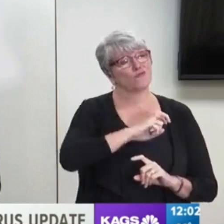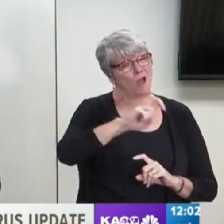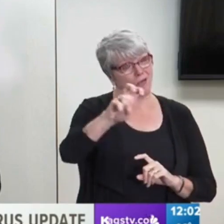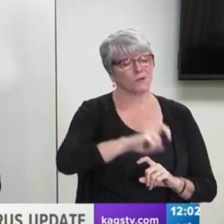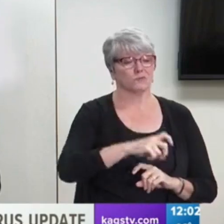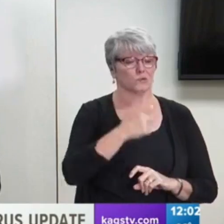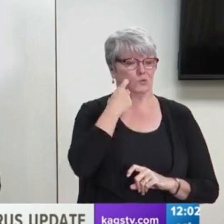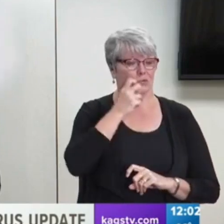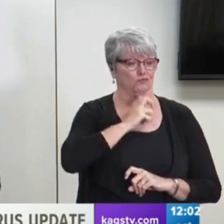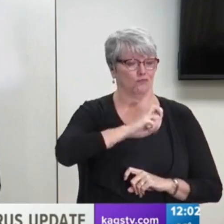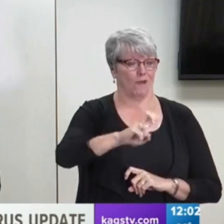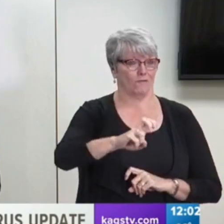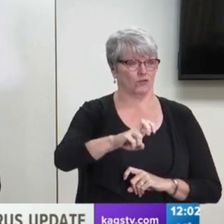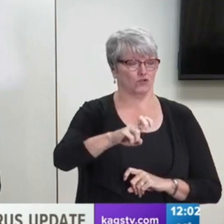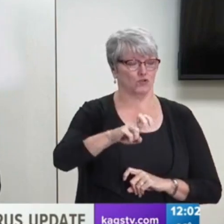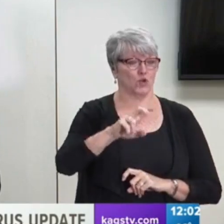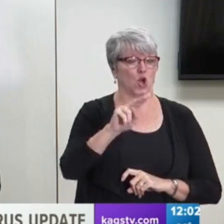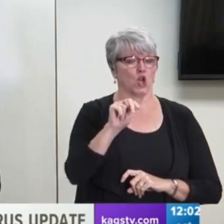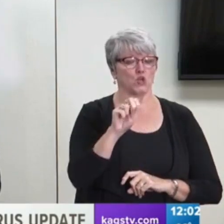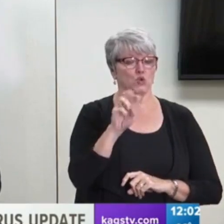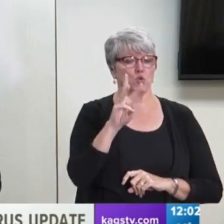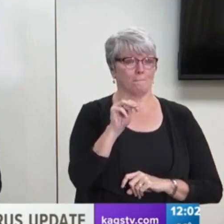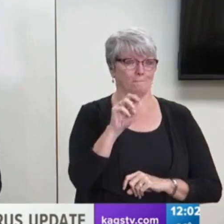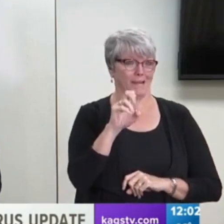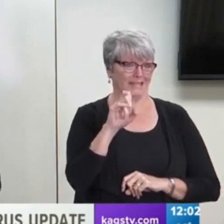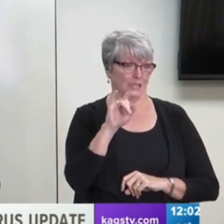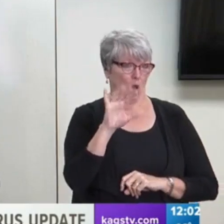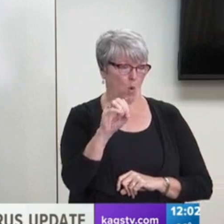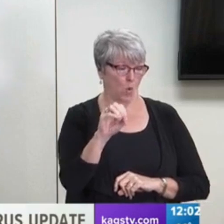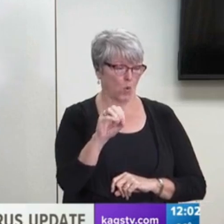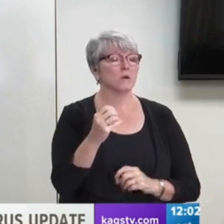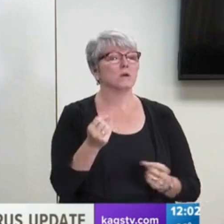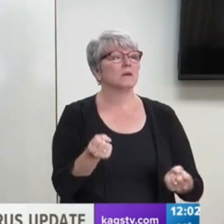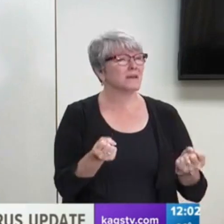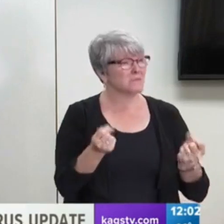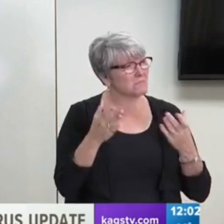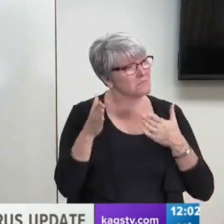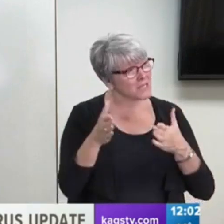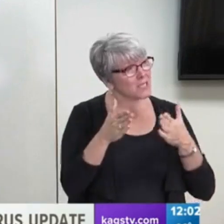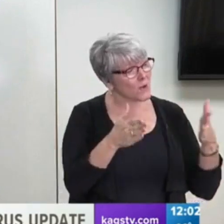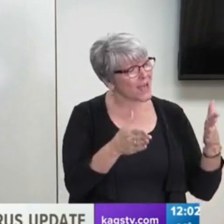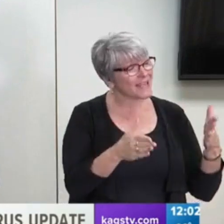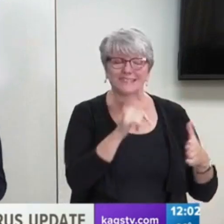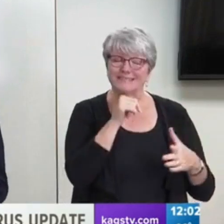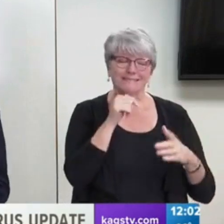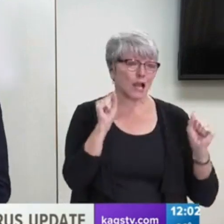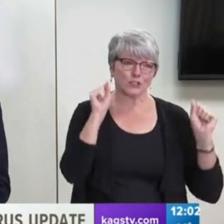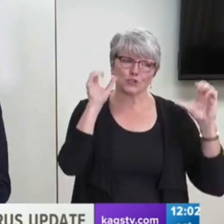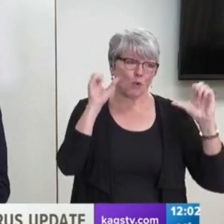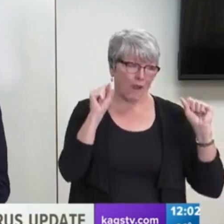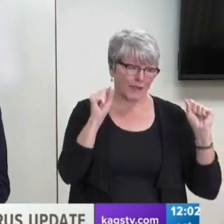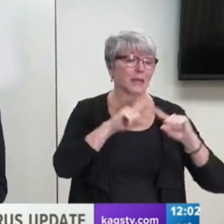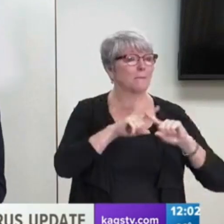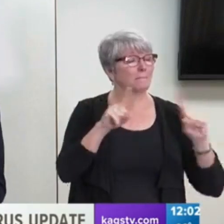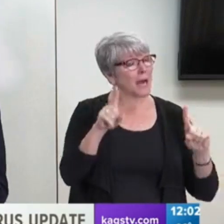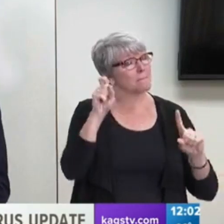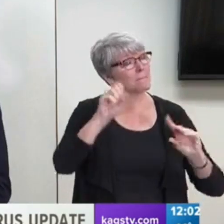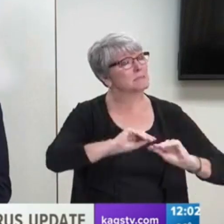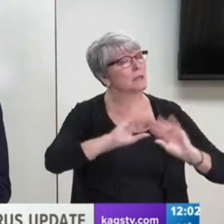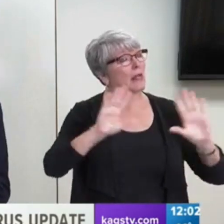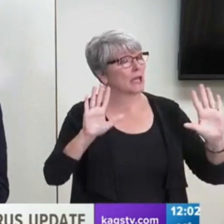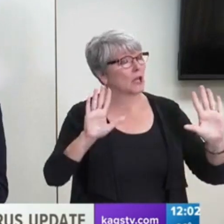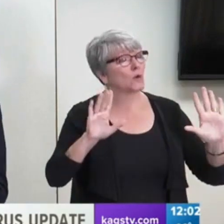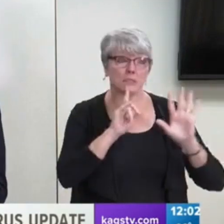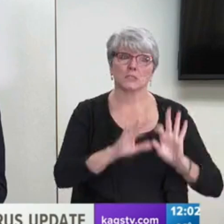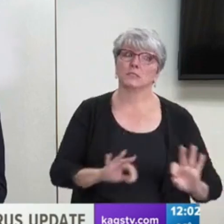history. He had traveled to New Mexico. In many ways, this is not surprising, yet we must be clear, it